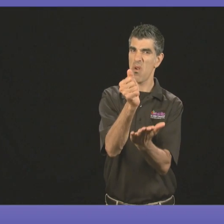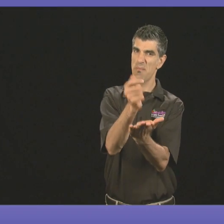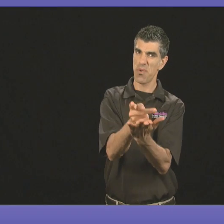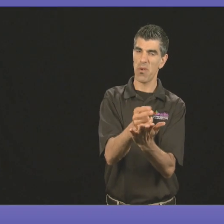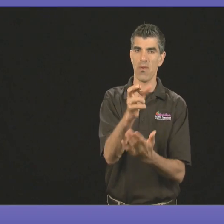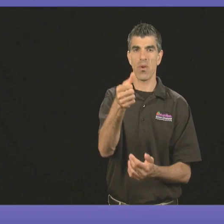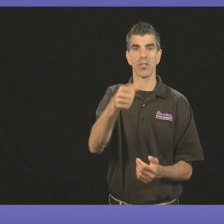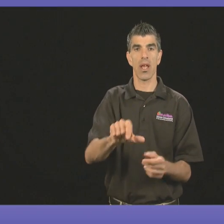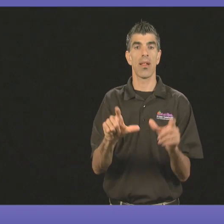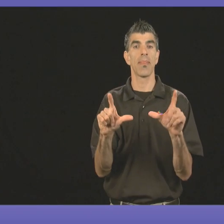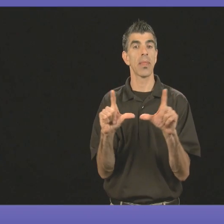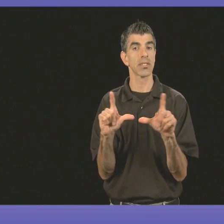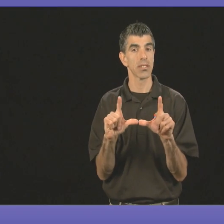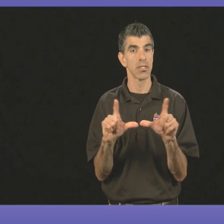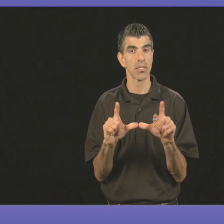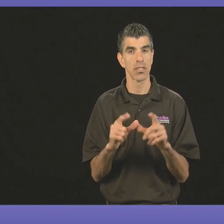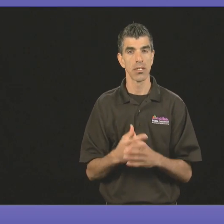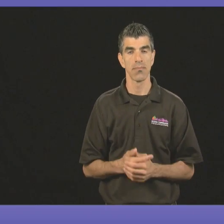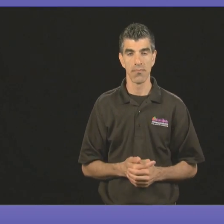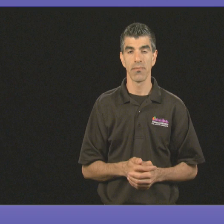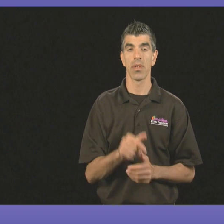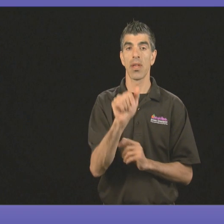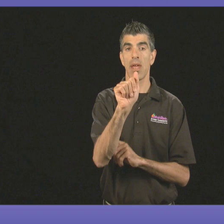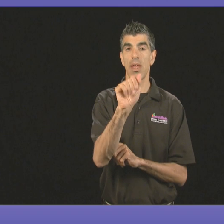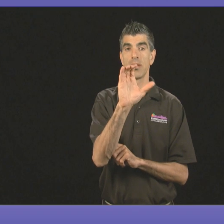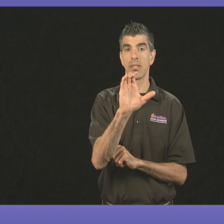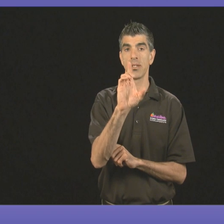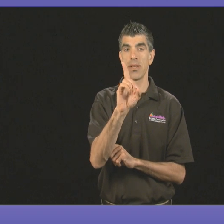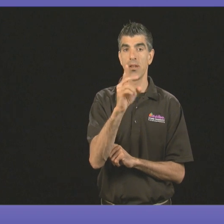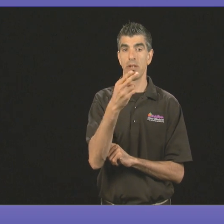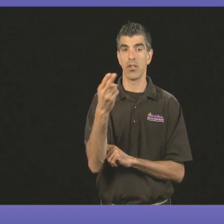Who approves or denies licenses?